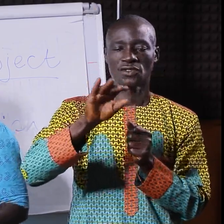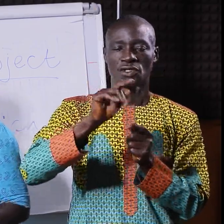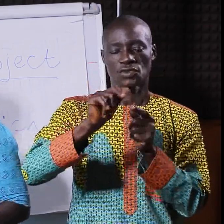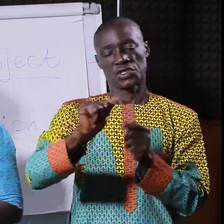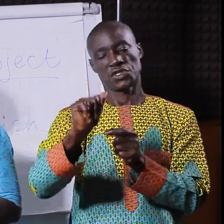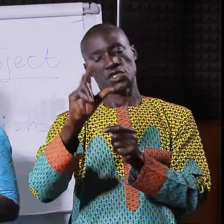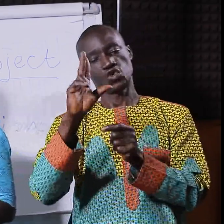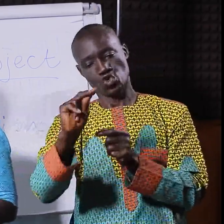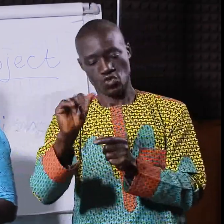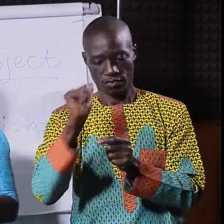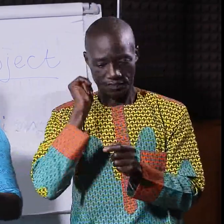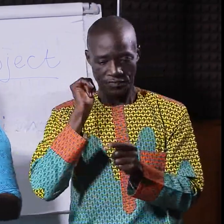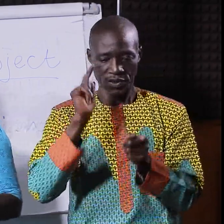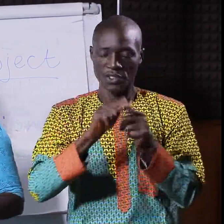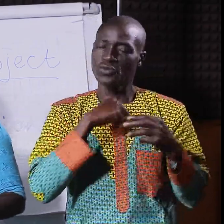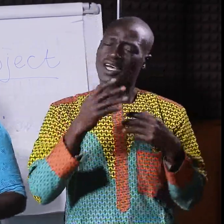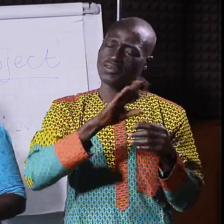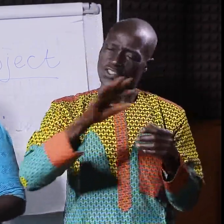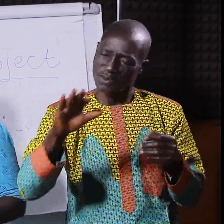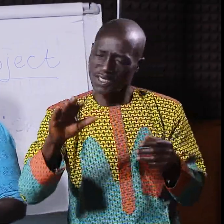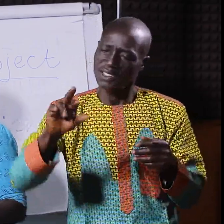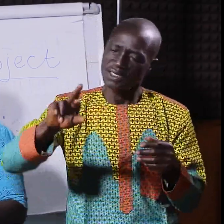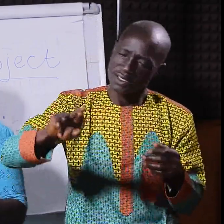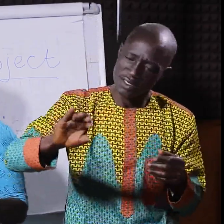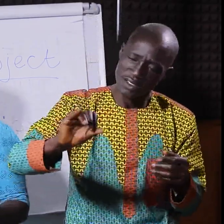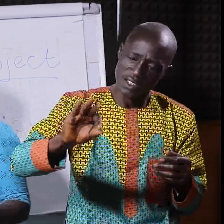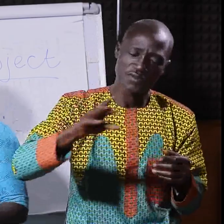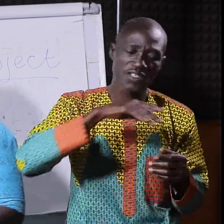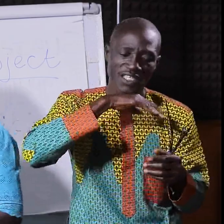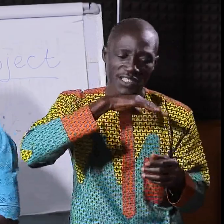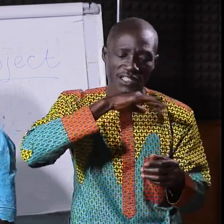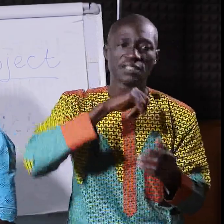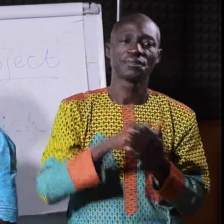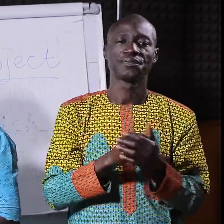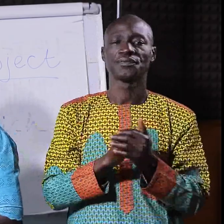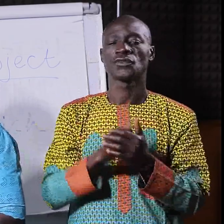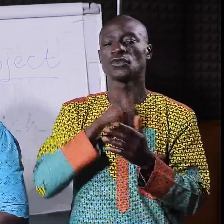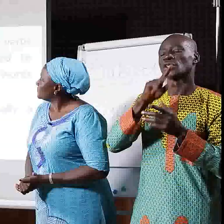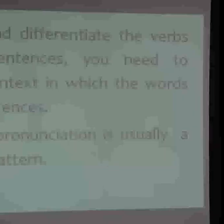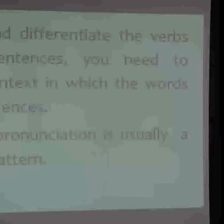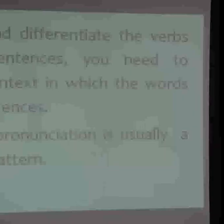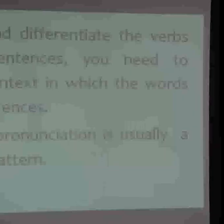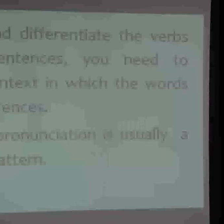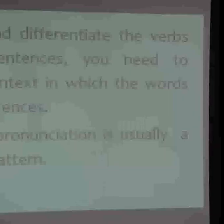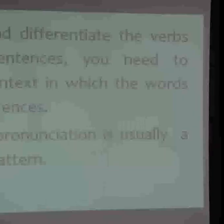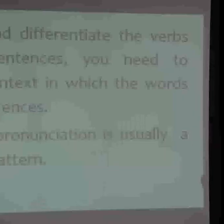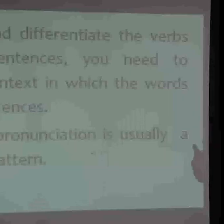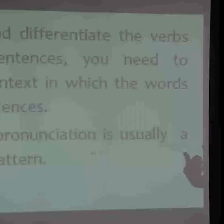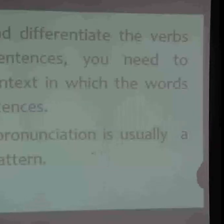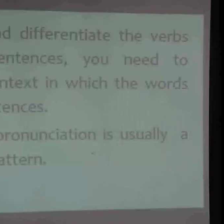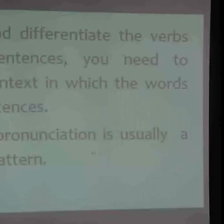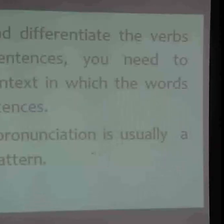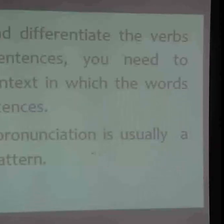not going to do it, but refuse, that's what we have. So to identify